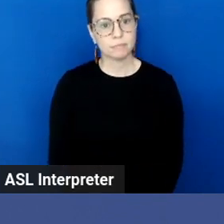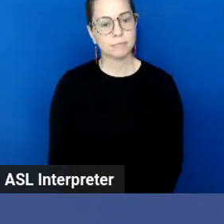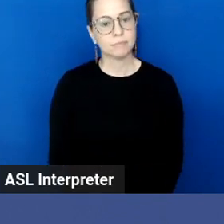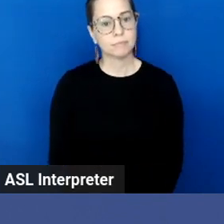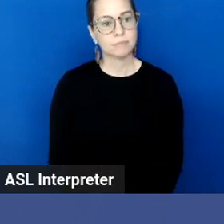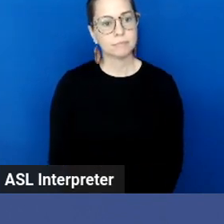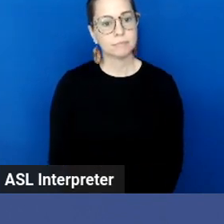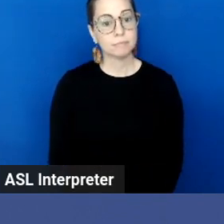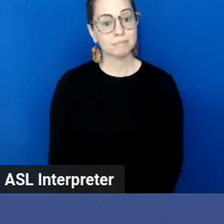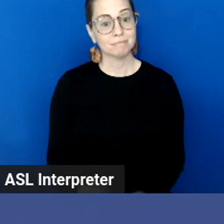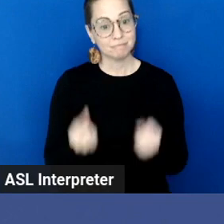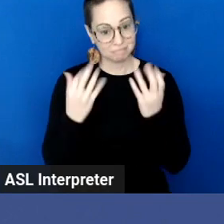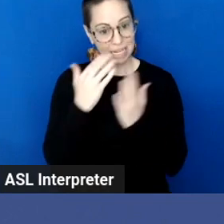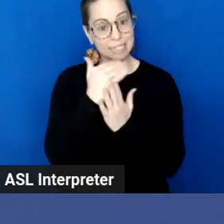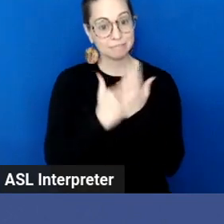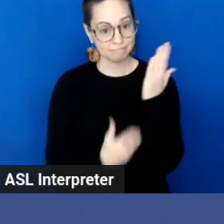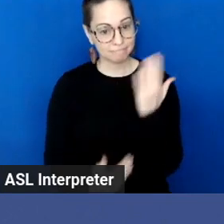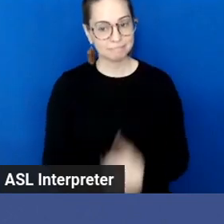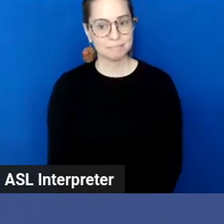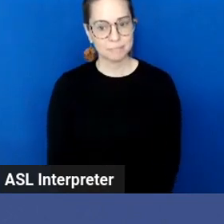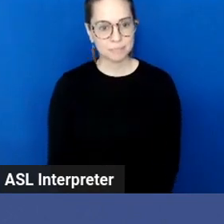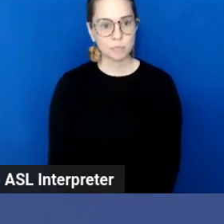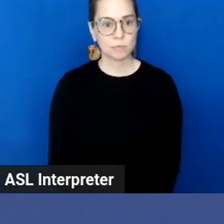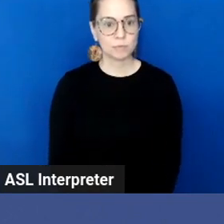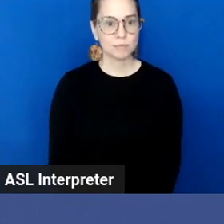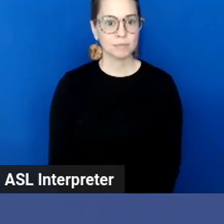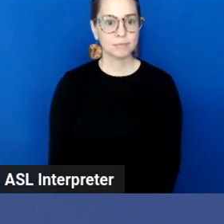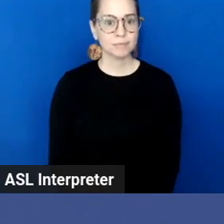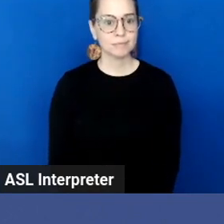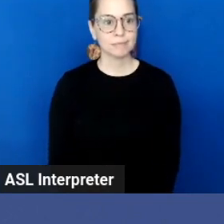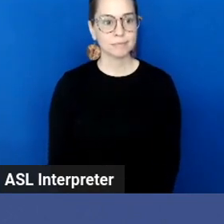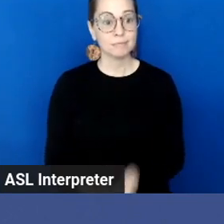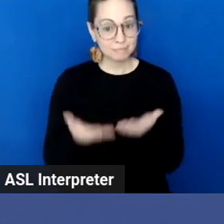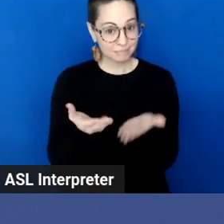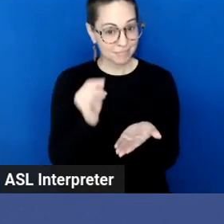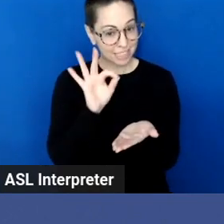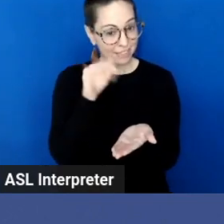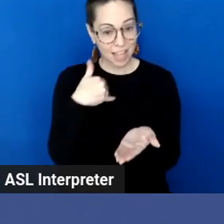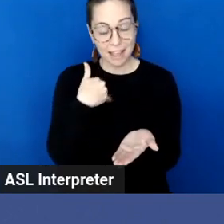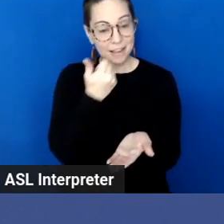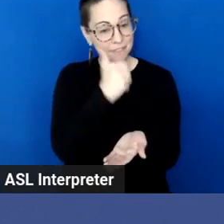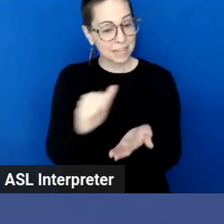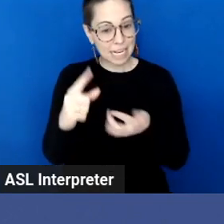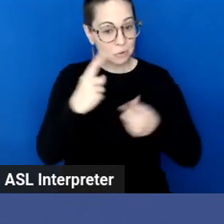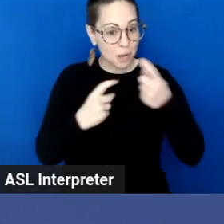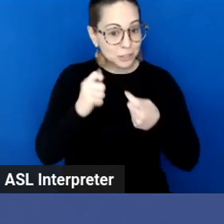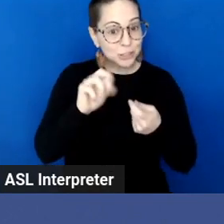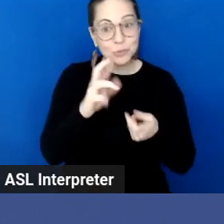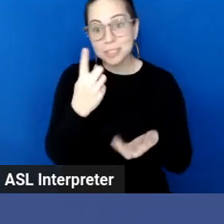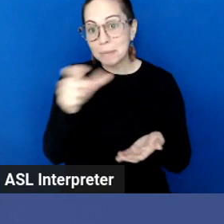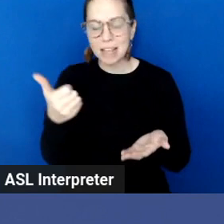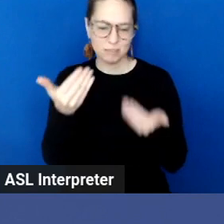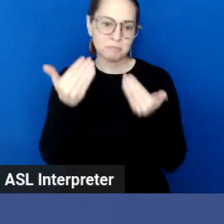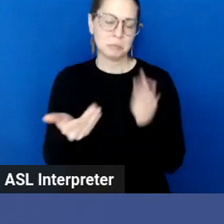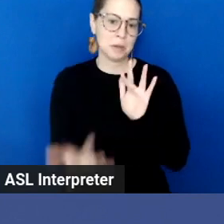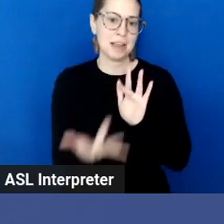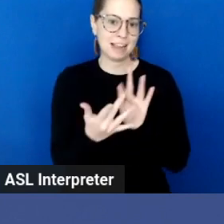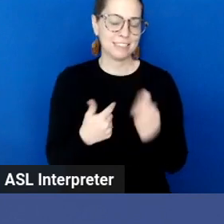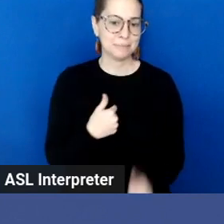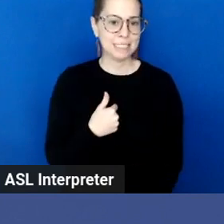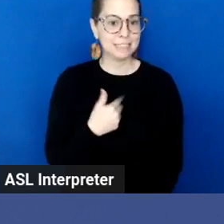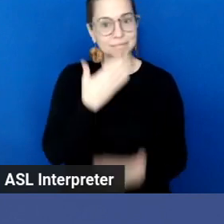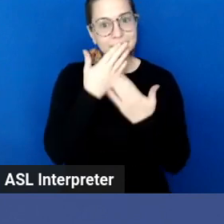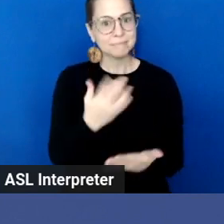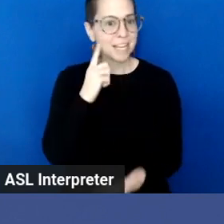So there's a whole bunch listed. And then if you guys have any questions or anything else, feel free to reach out, and thank